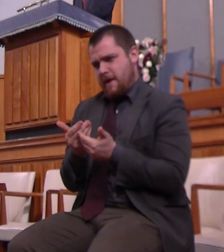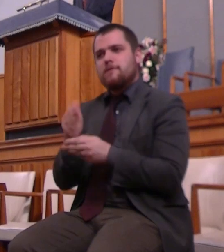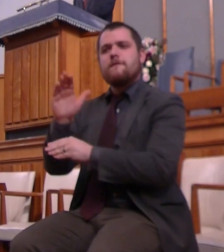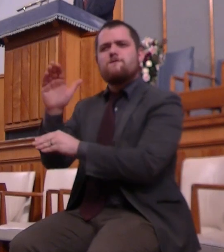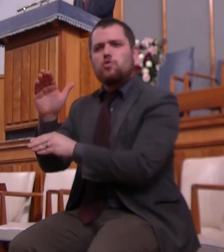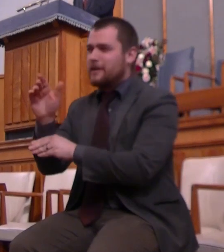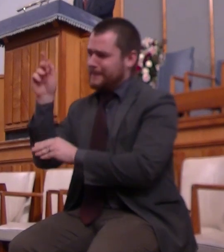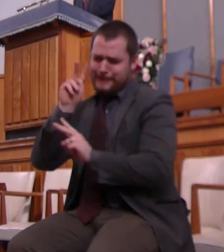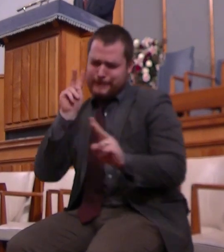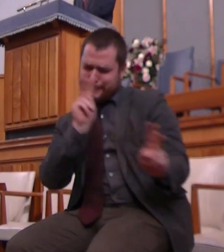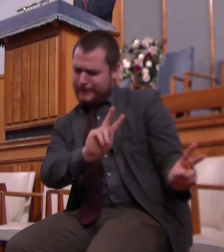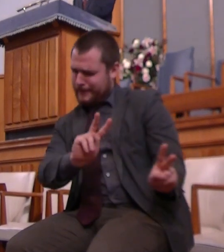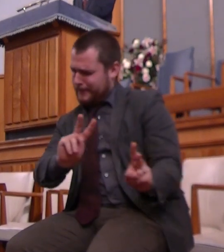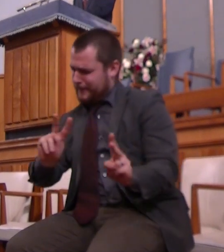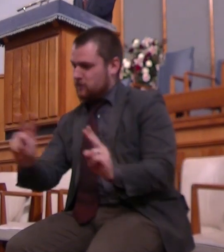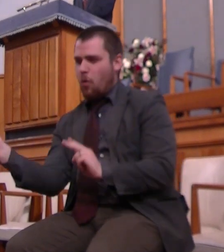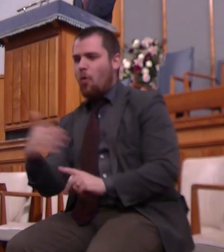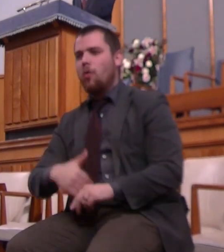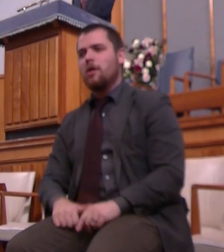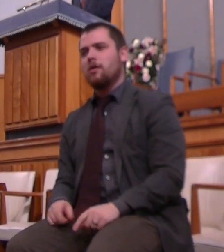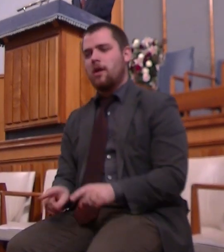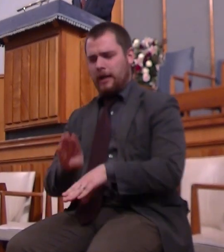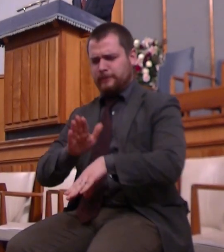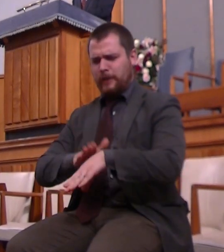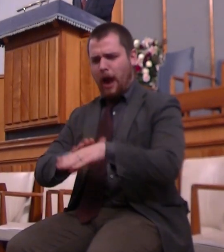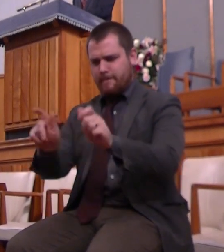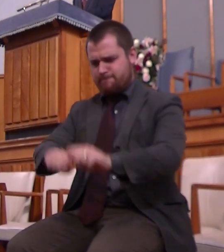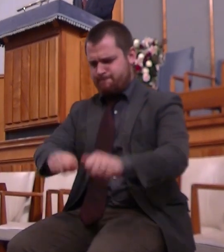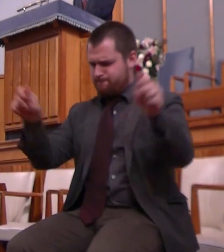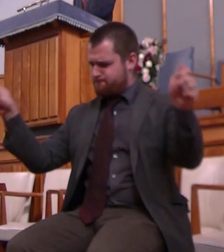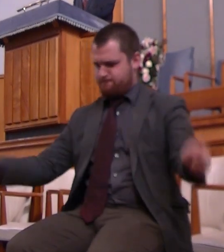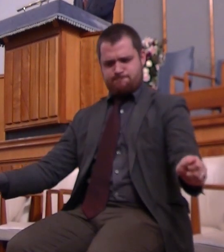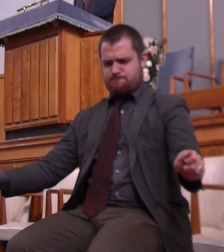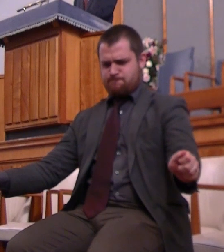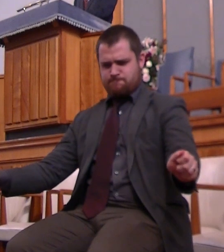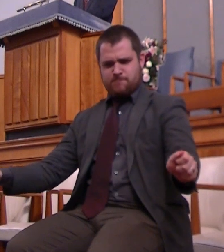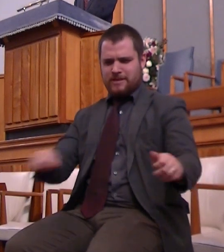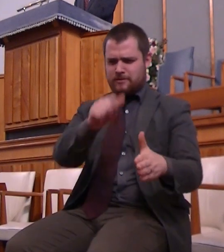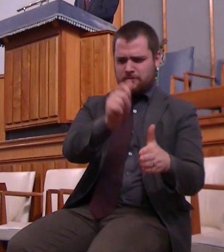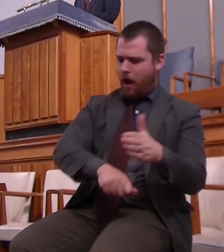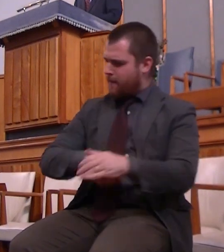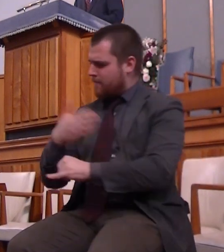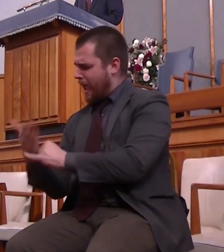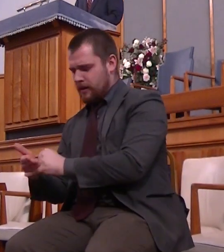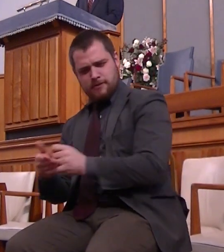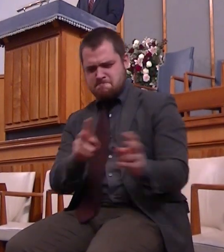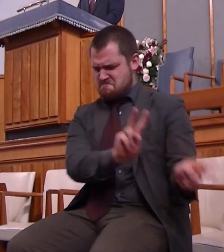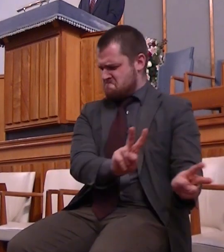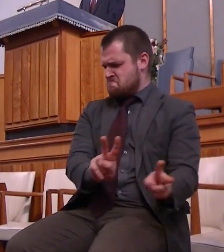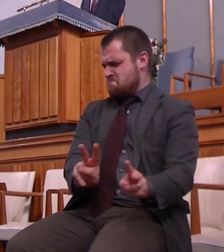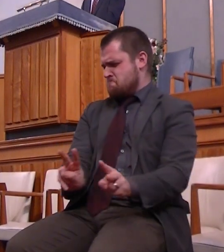right now, and will happen in the future all at the same time. He has everything in his